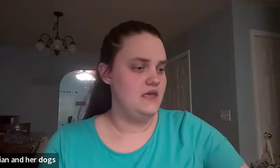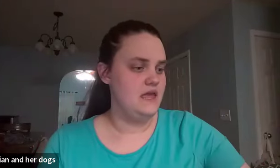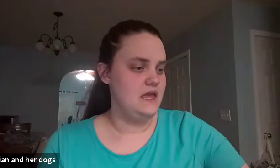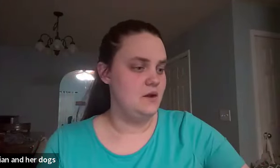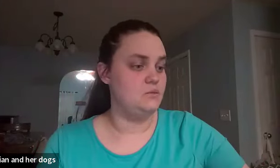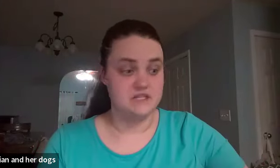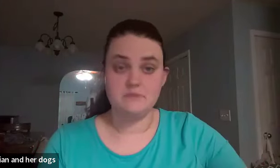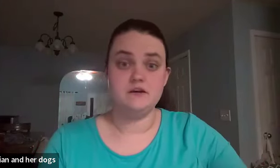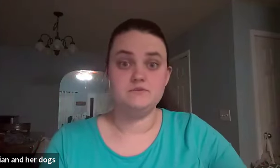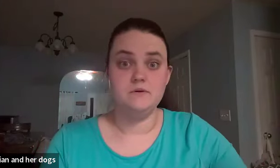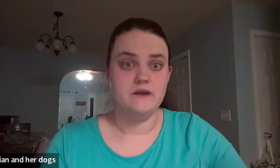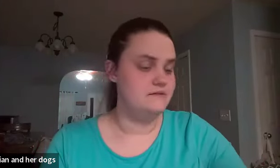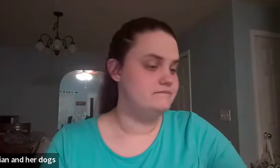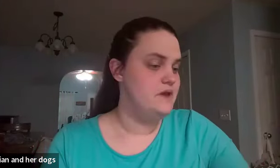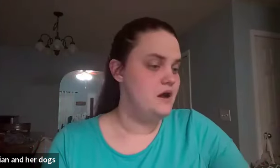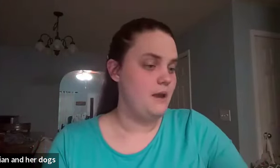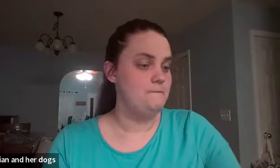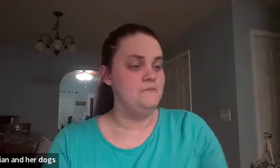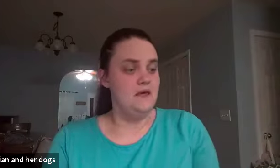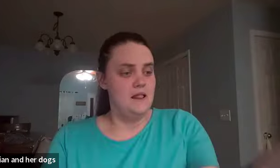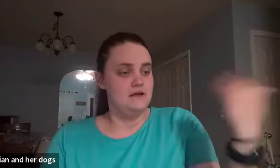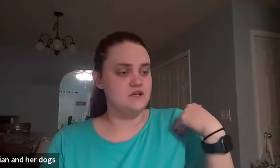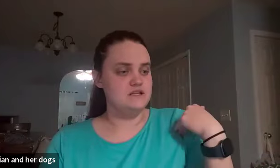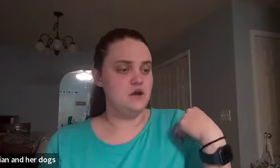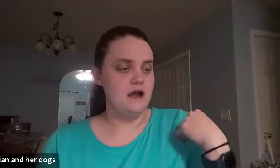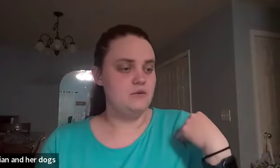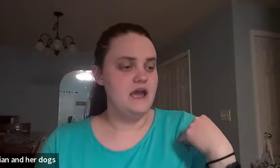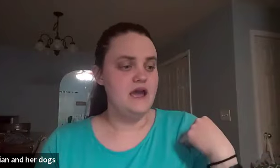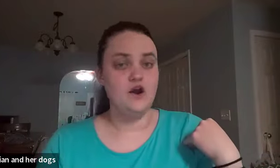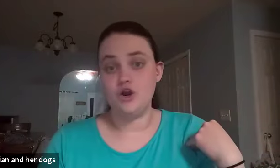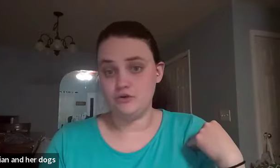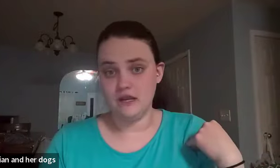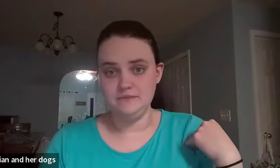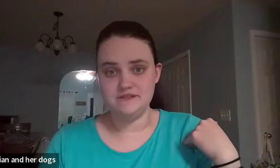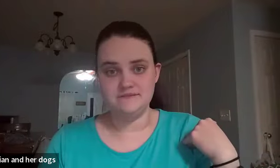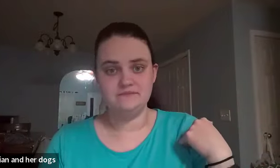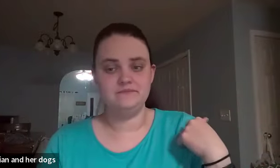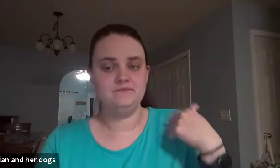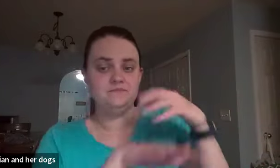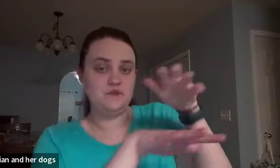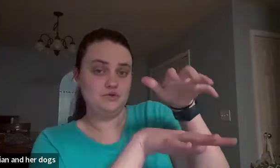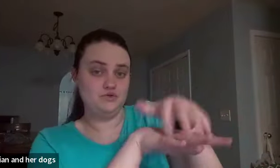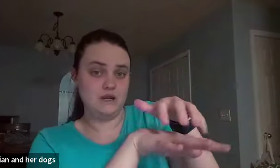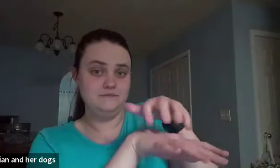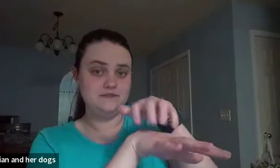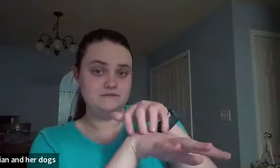And then we'll stop there because we're moving ahead. Okay, so let's go back. We had our grapes,